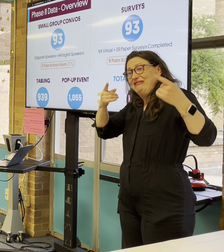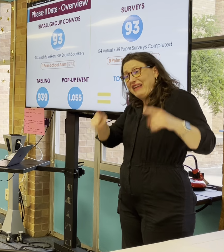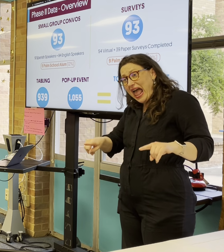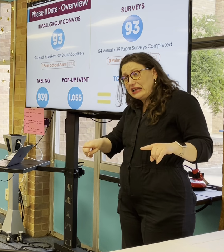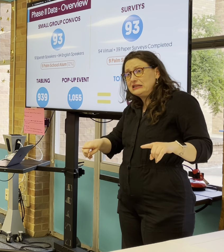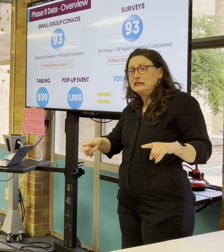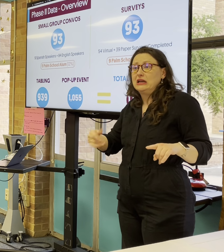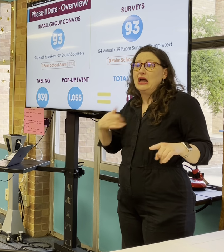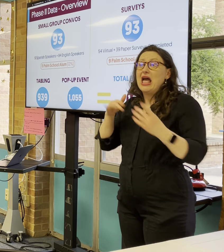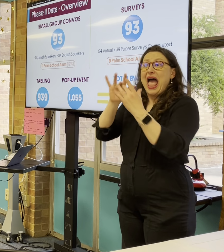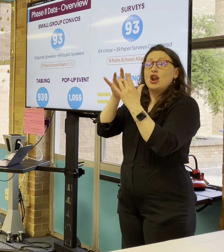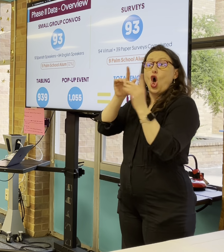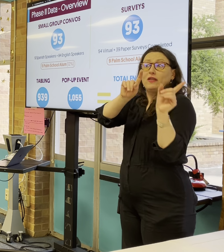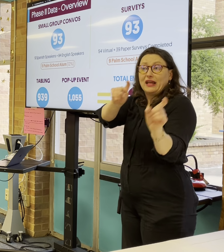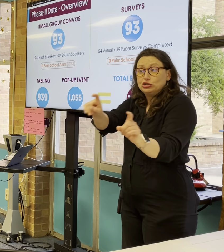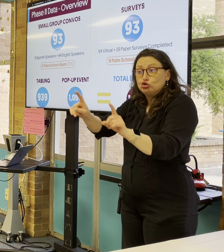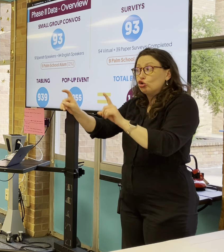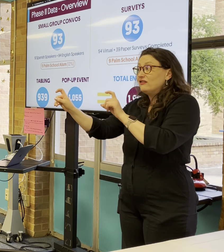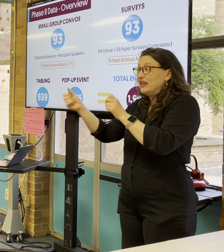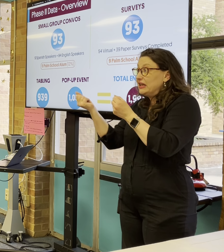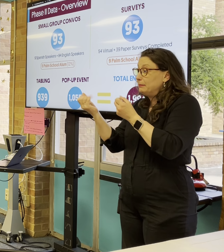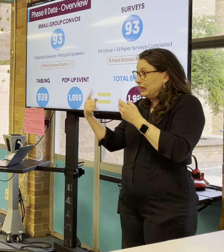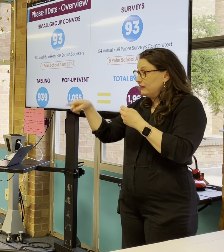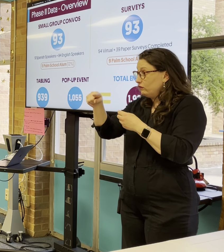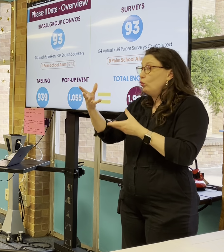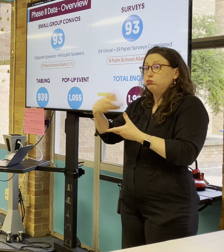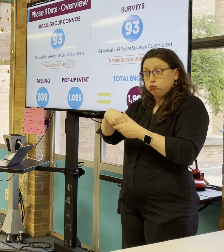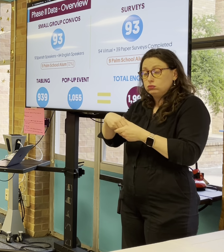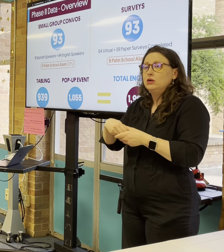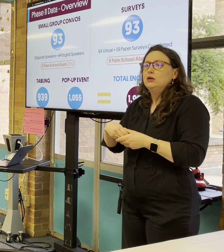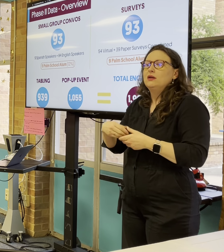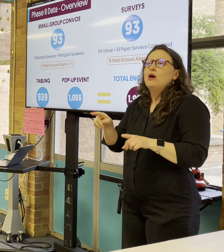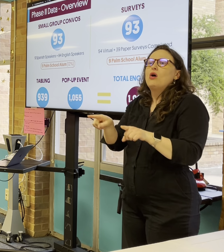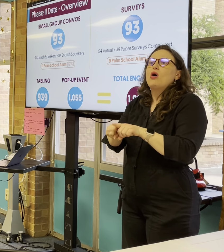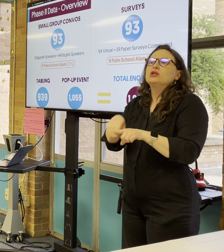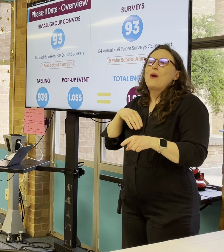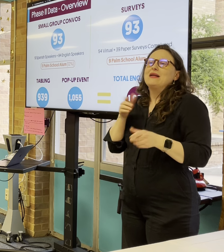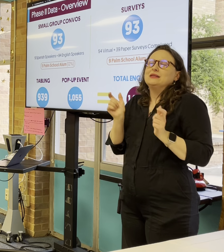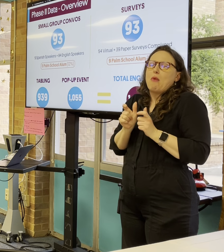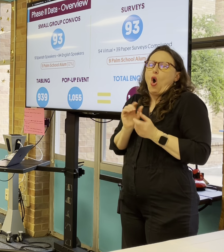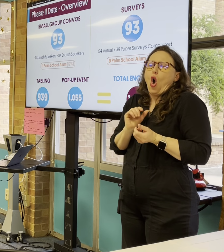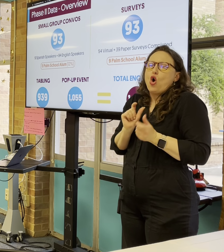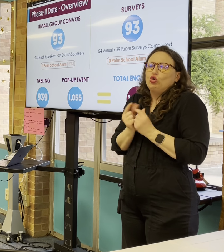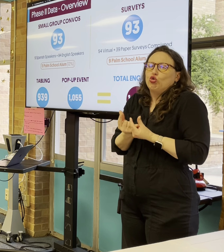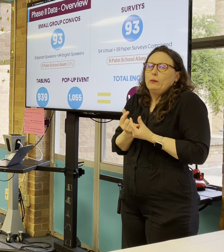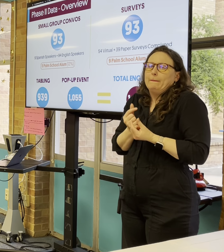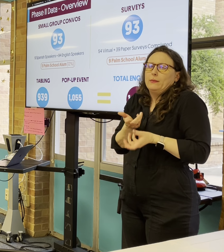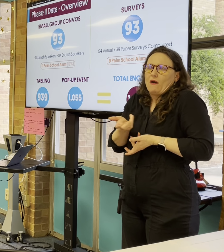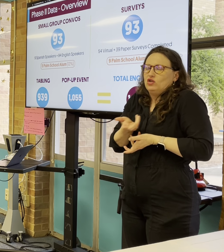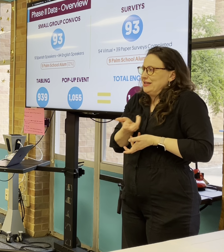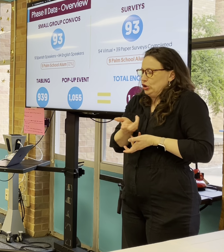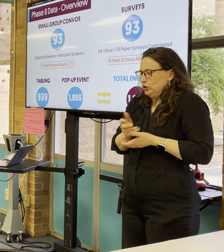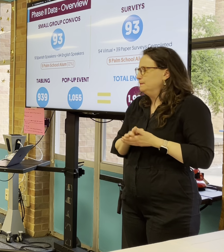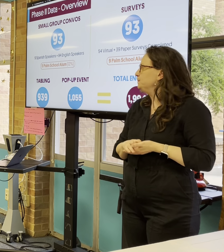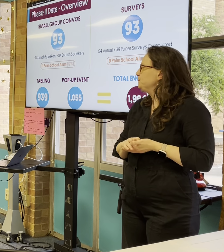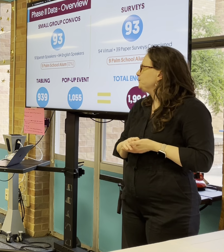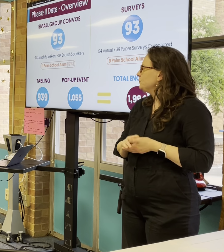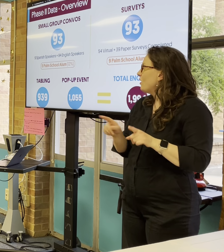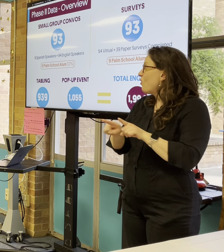online survey that many of you participated in. And then we also did our small group conversations. We also wanted